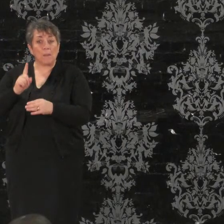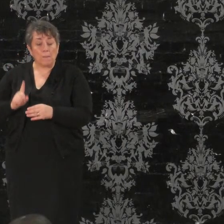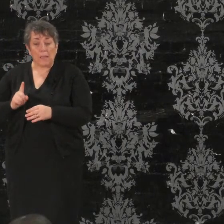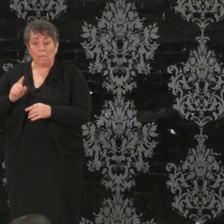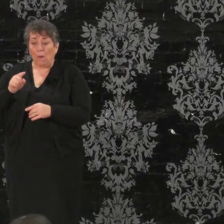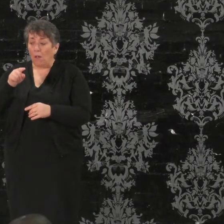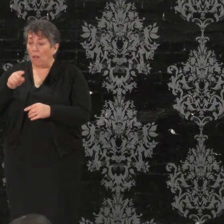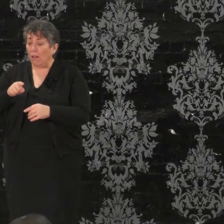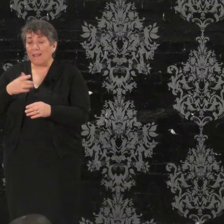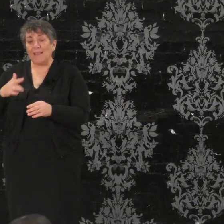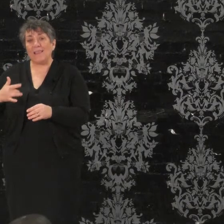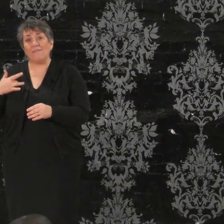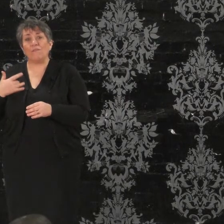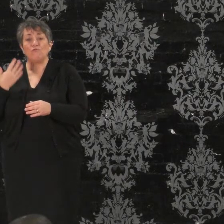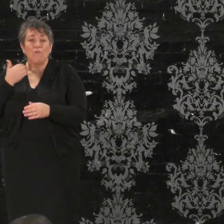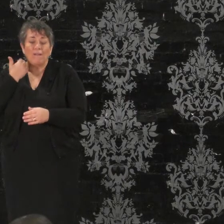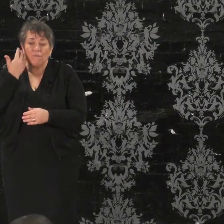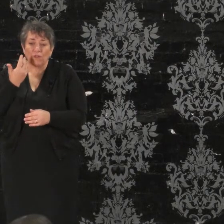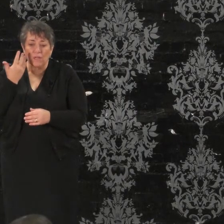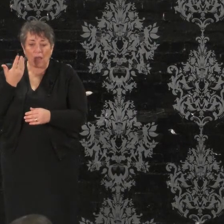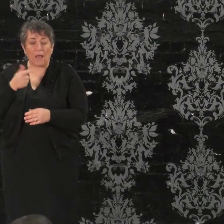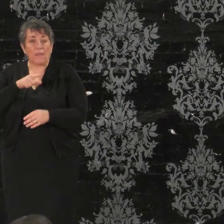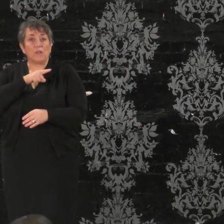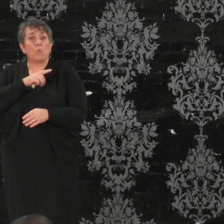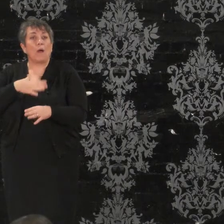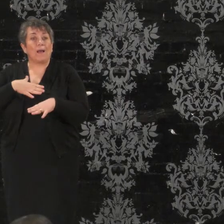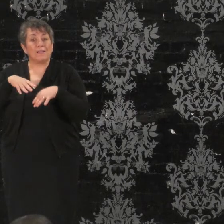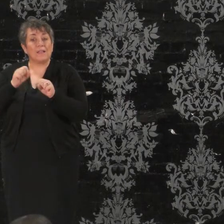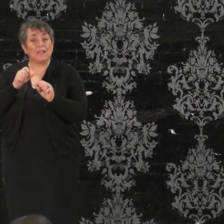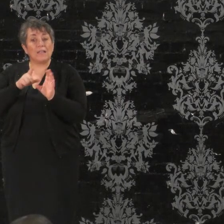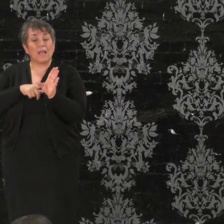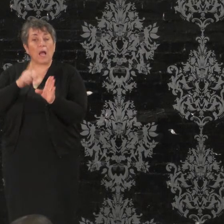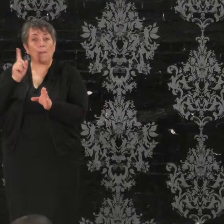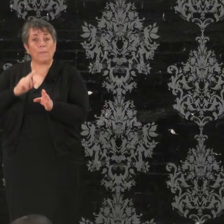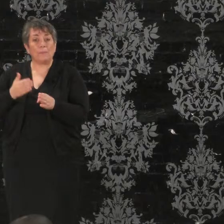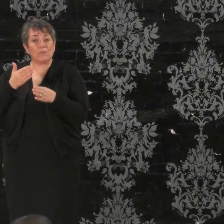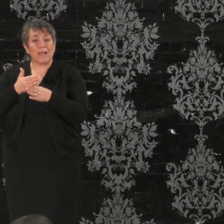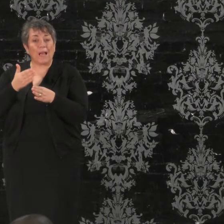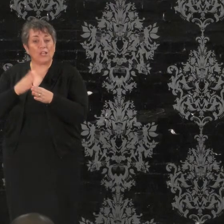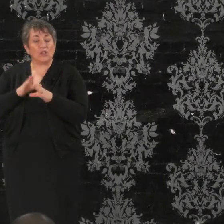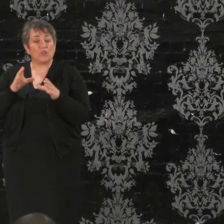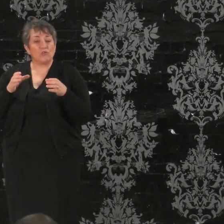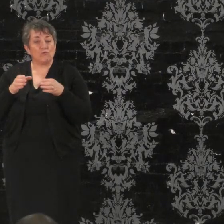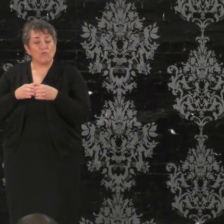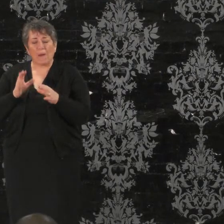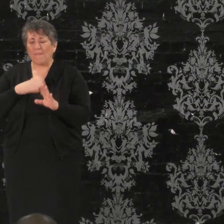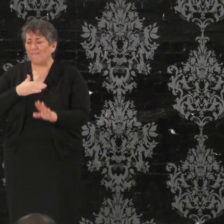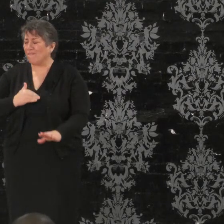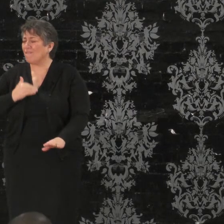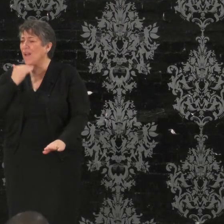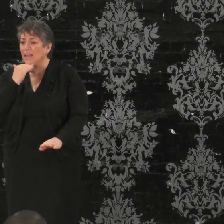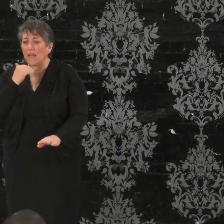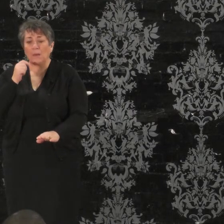Action Group. I was sick and tired of seeing my community struggle. I was tired of seeing young black boys